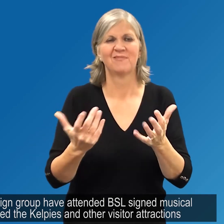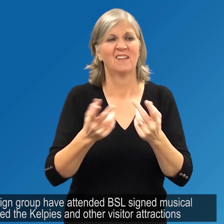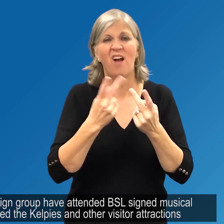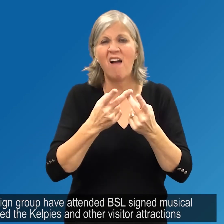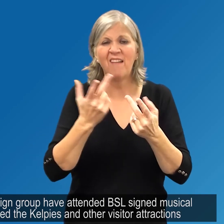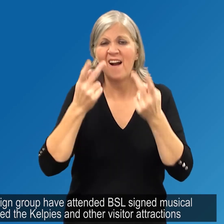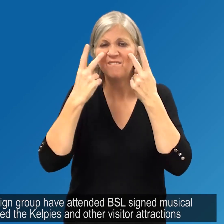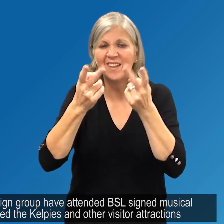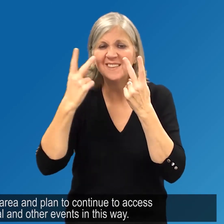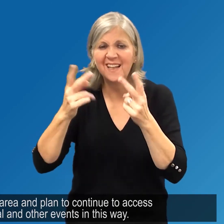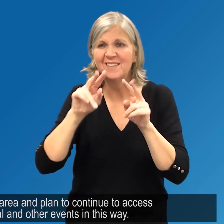visitor attractions